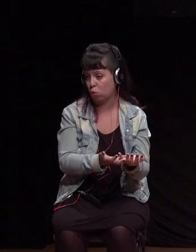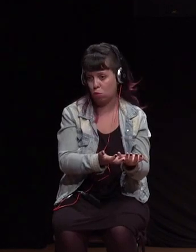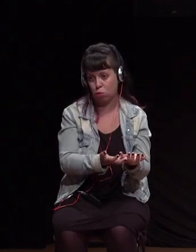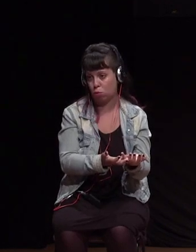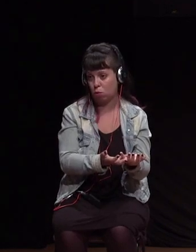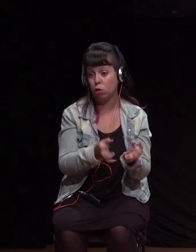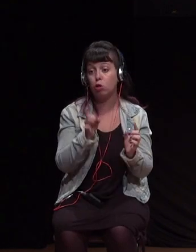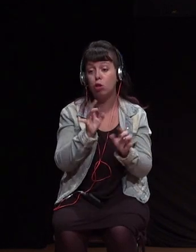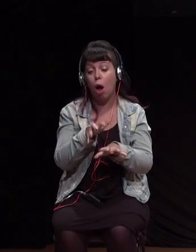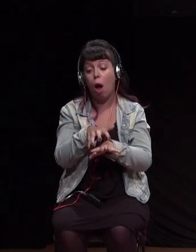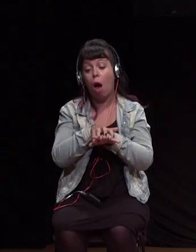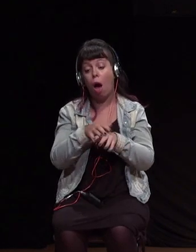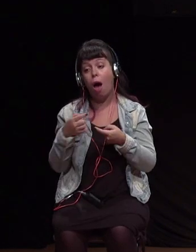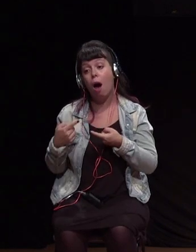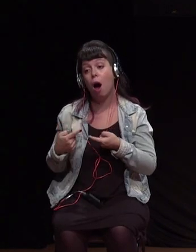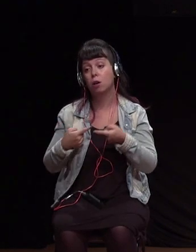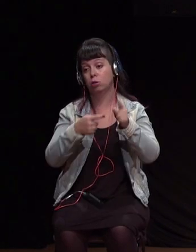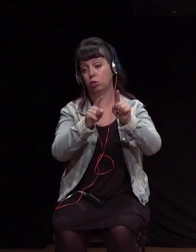colonialism, and